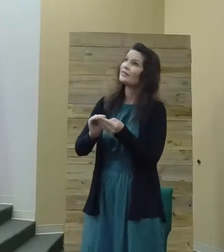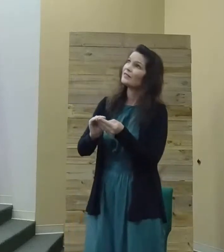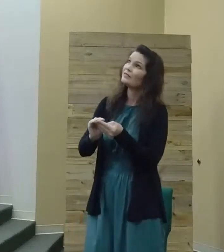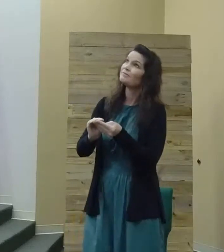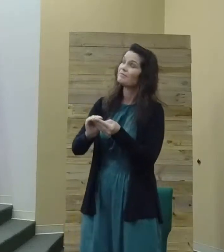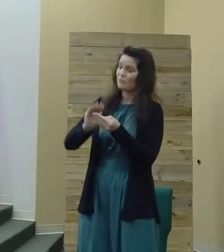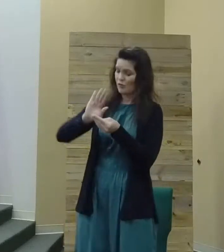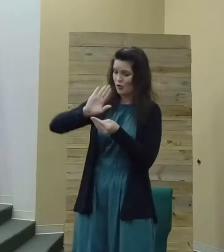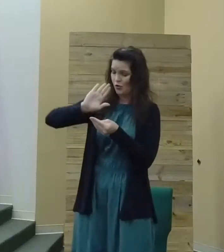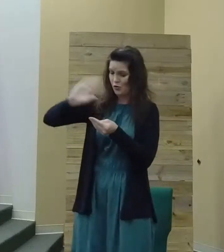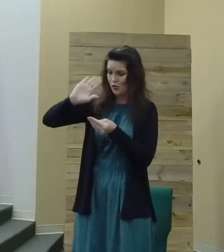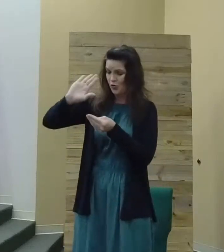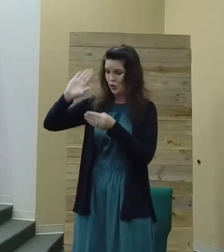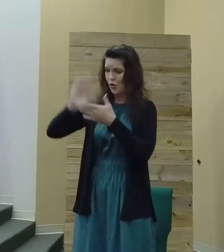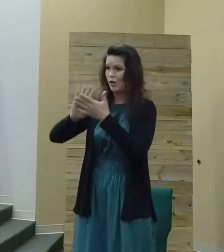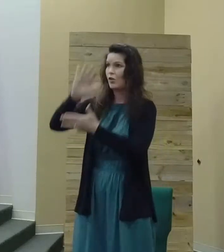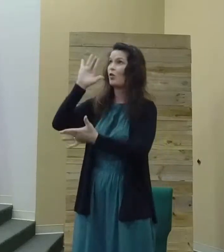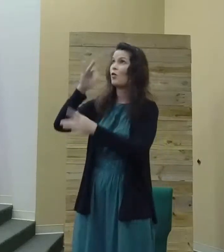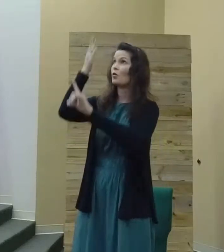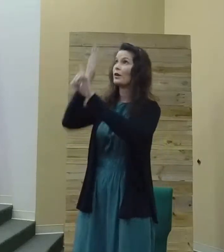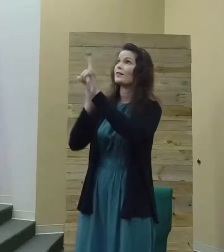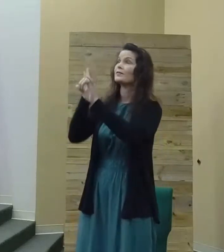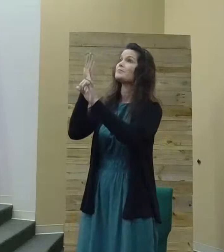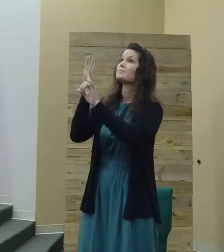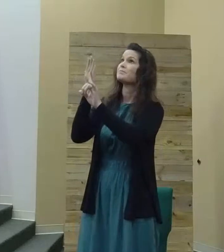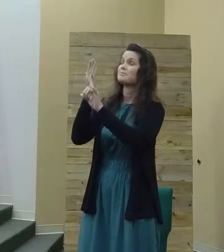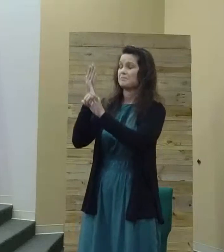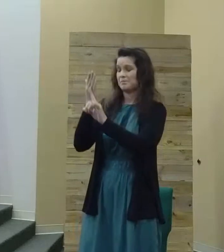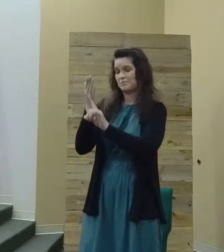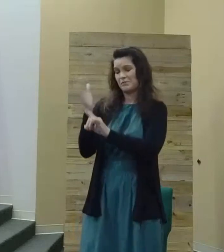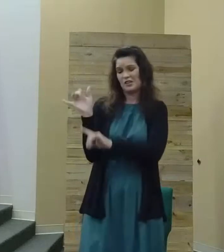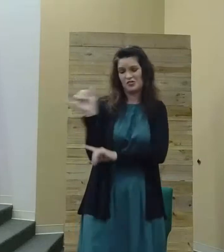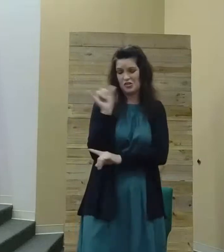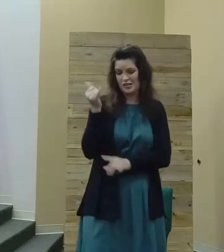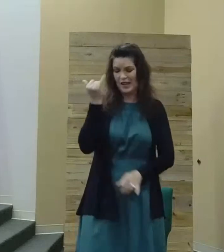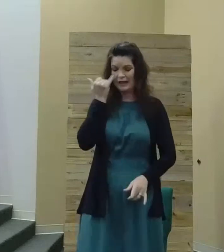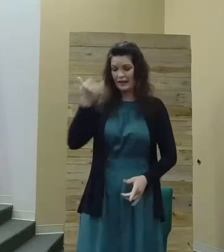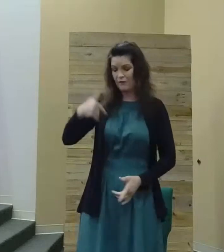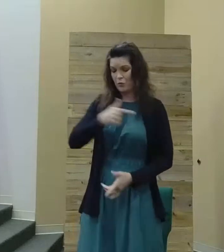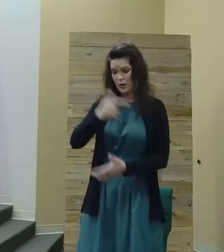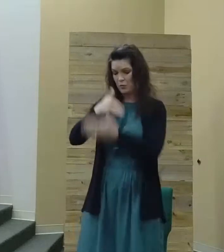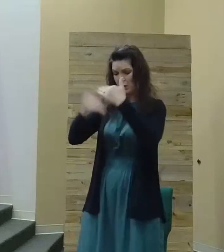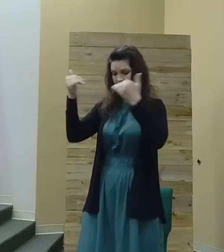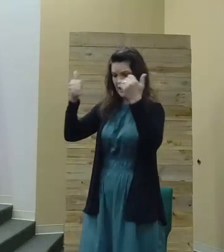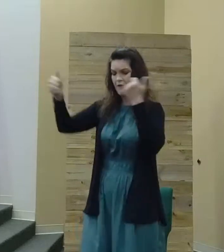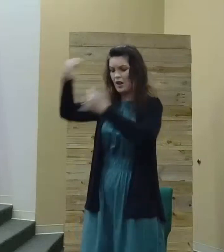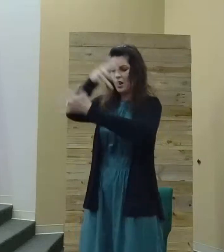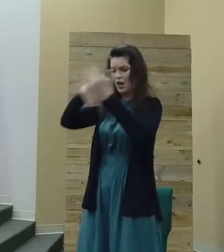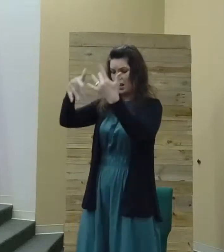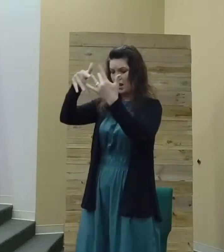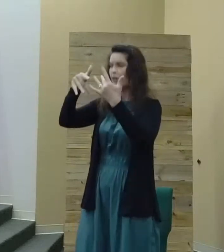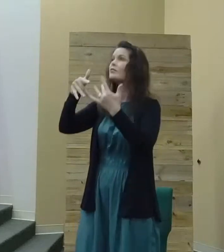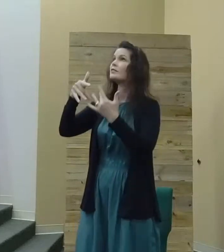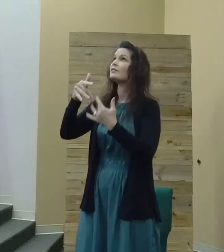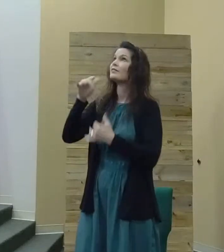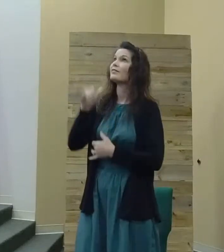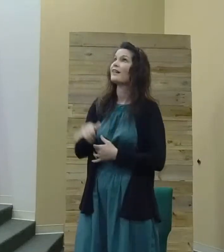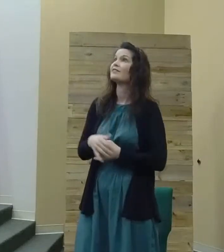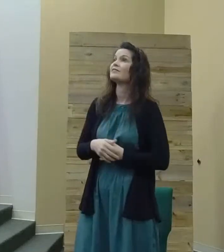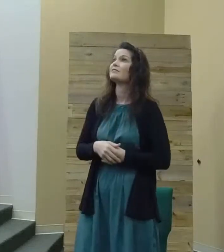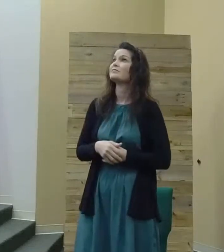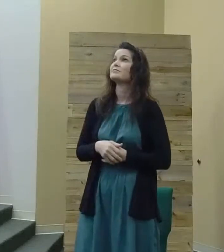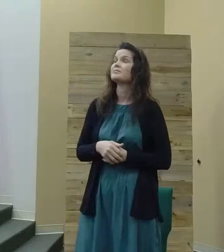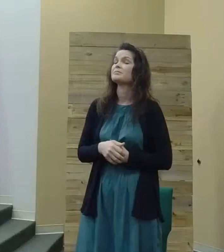be done for you, and as if we were in your presence, because God, we are in